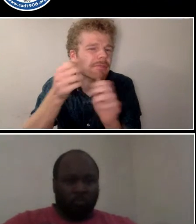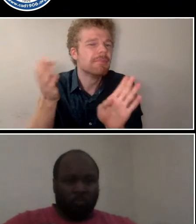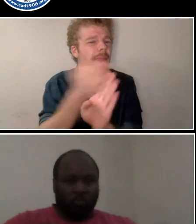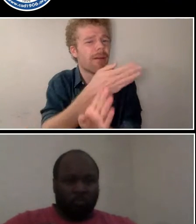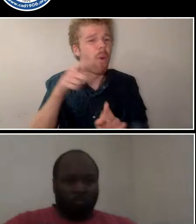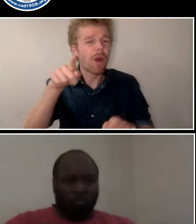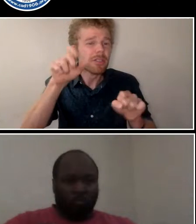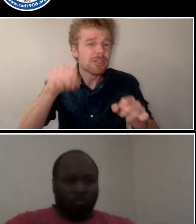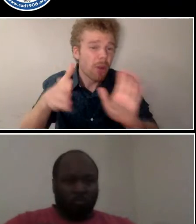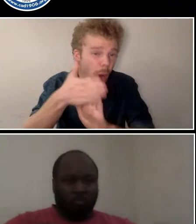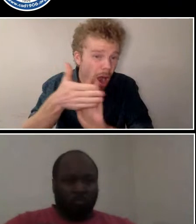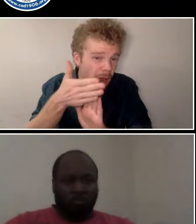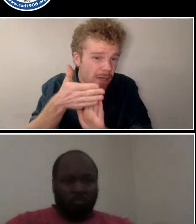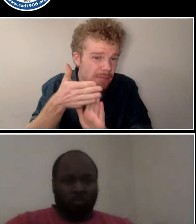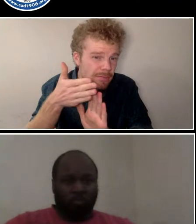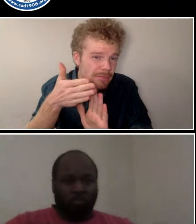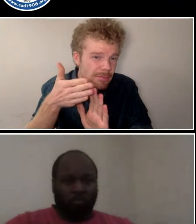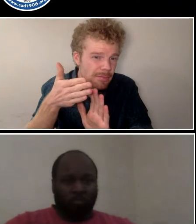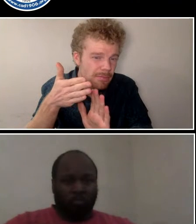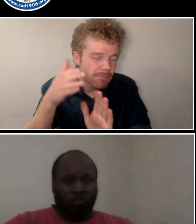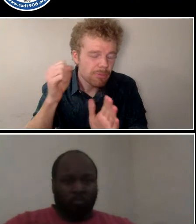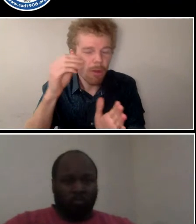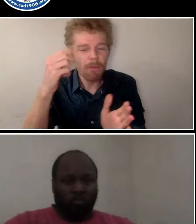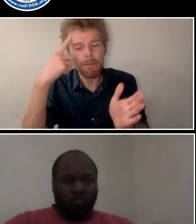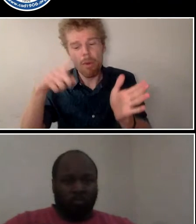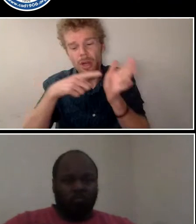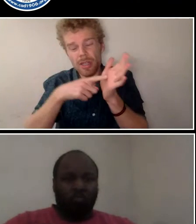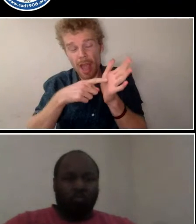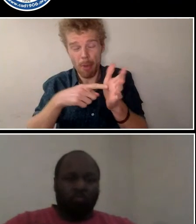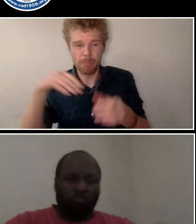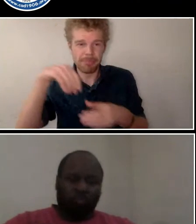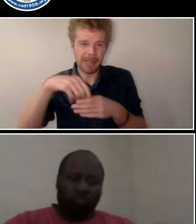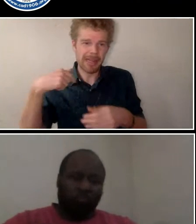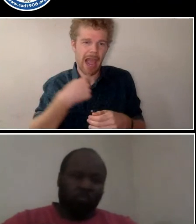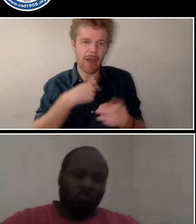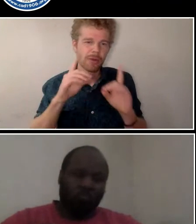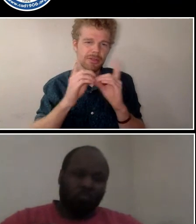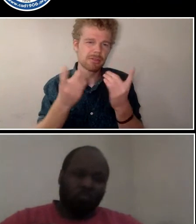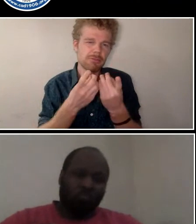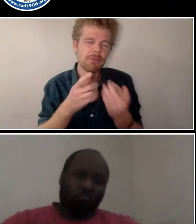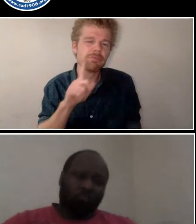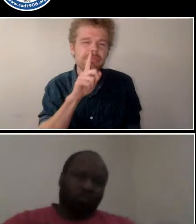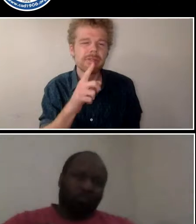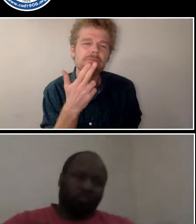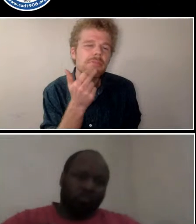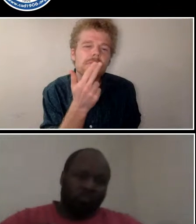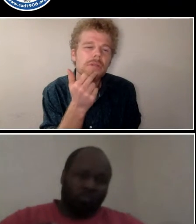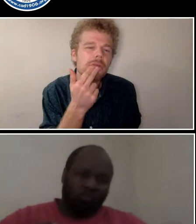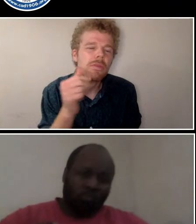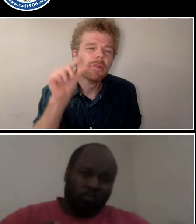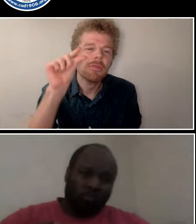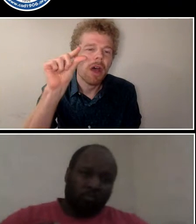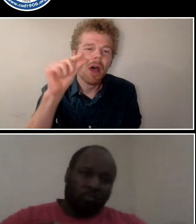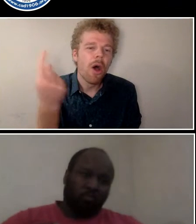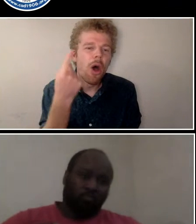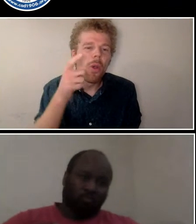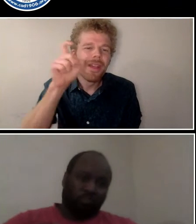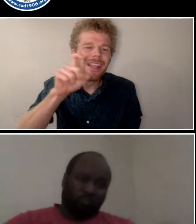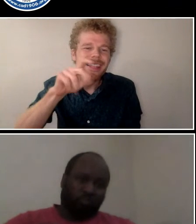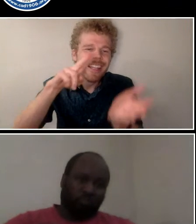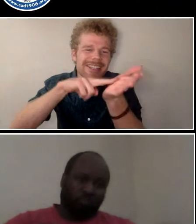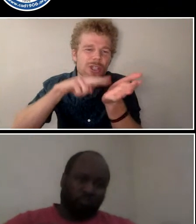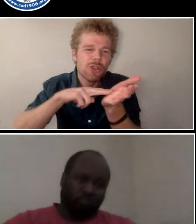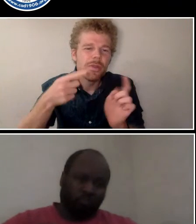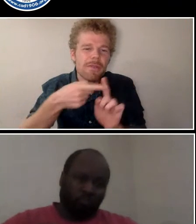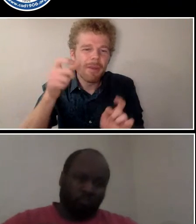will ask you when you're running to show that you have at least some amount of support before your name is officially on